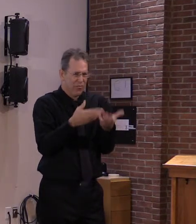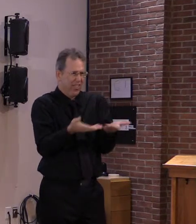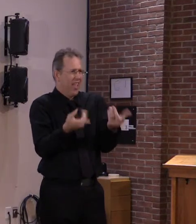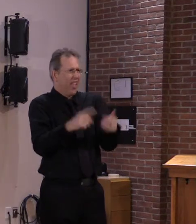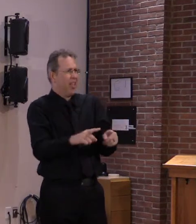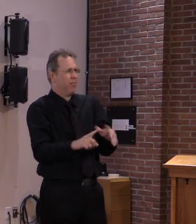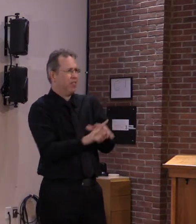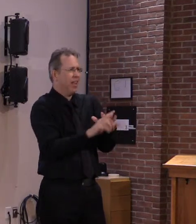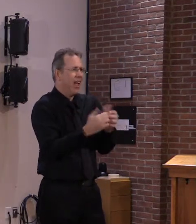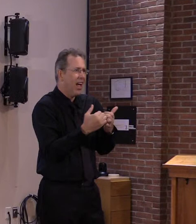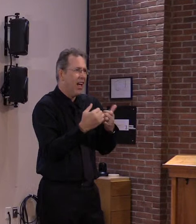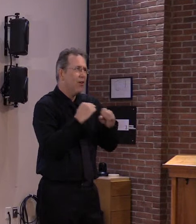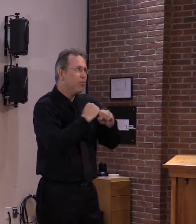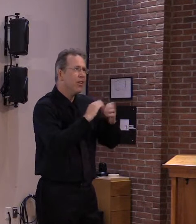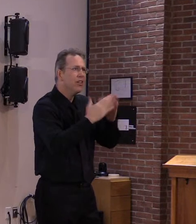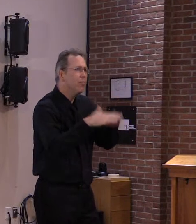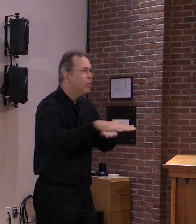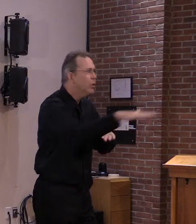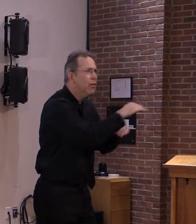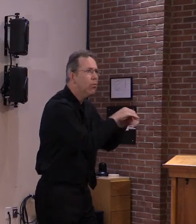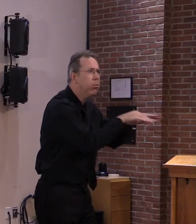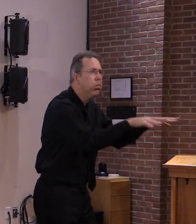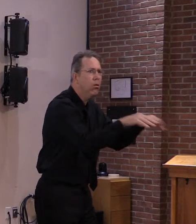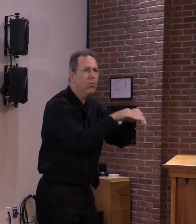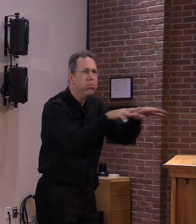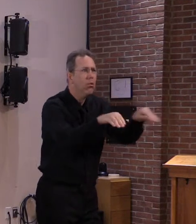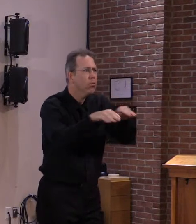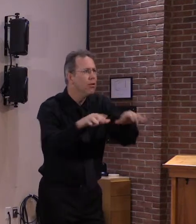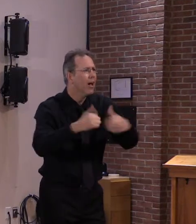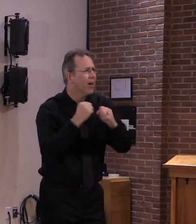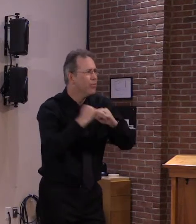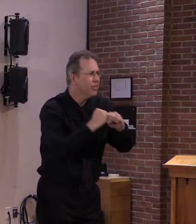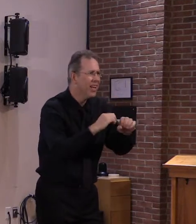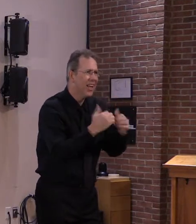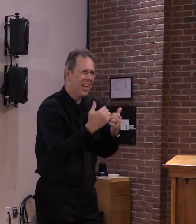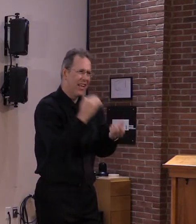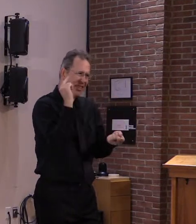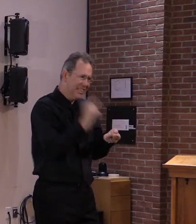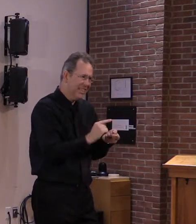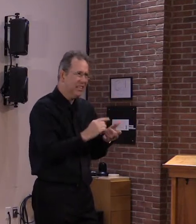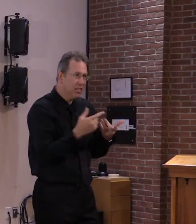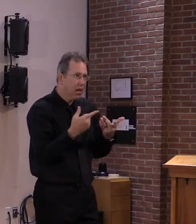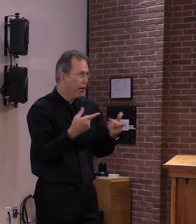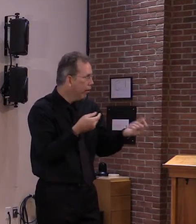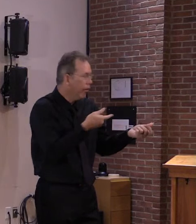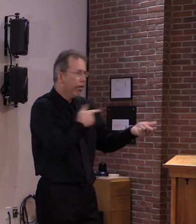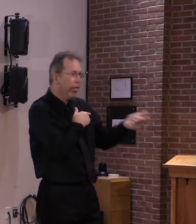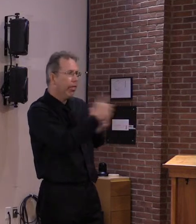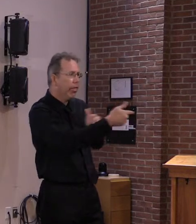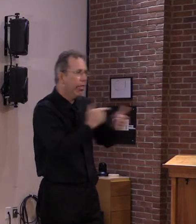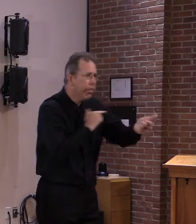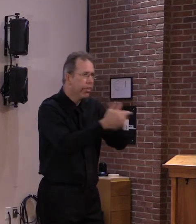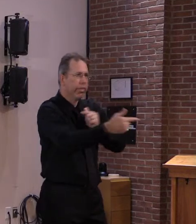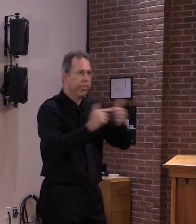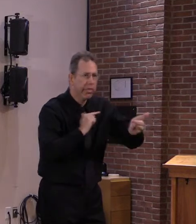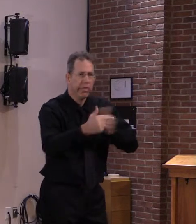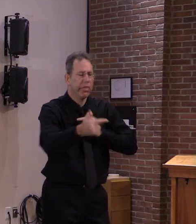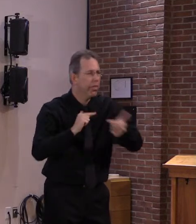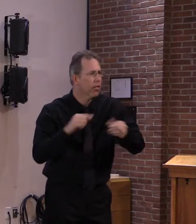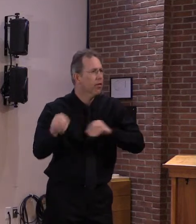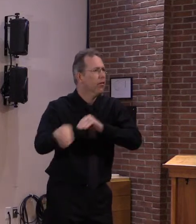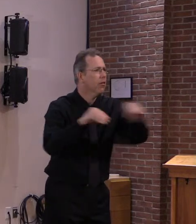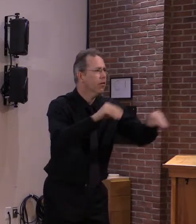state-level testing will represent those challenges from an accountability perspective. Also, it's unclear at this point what school will look like come spring when